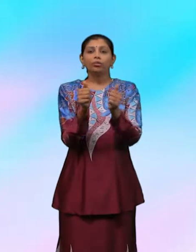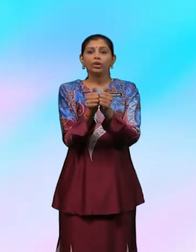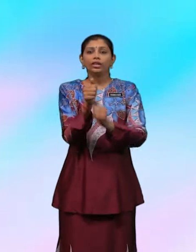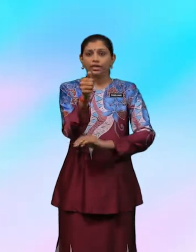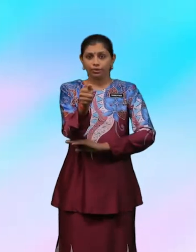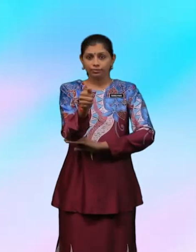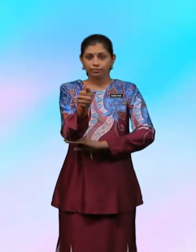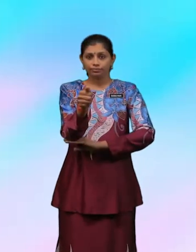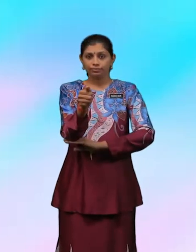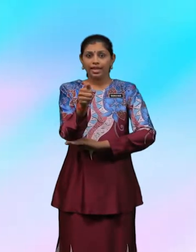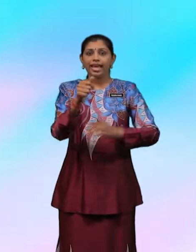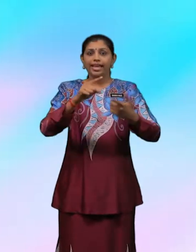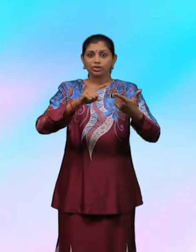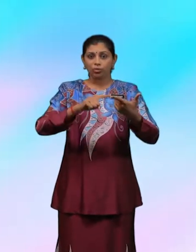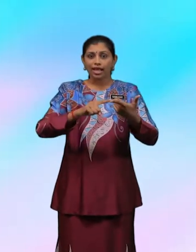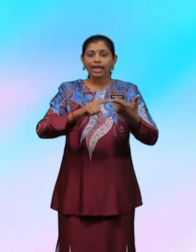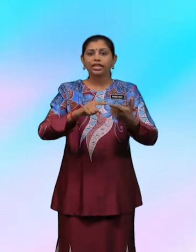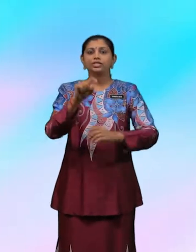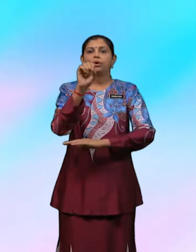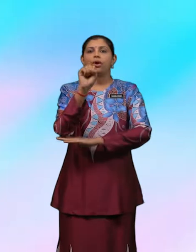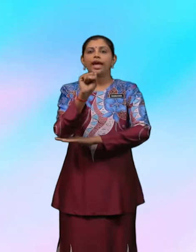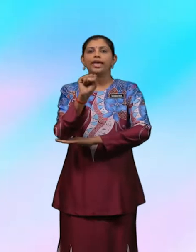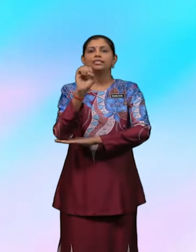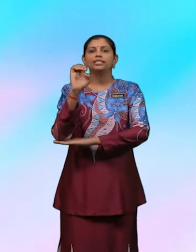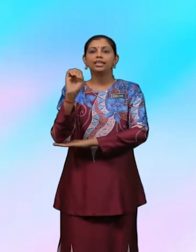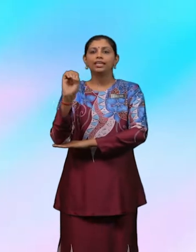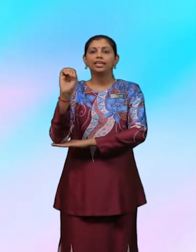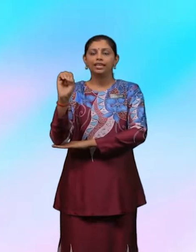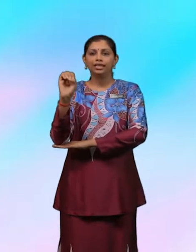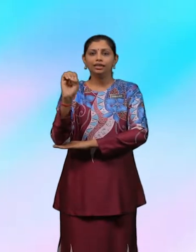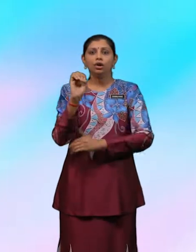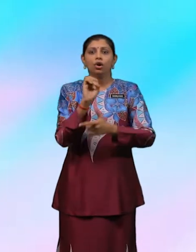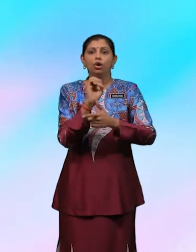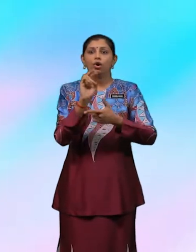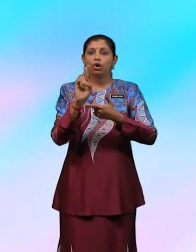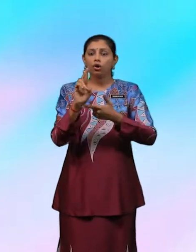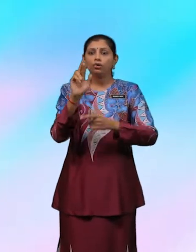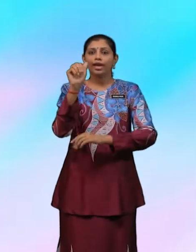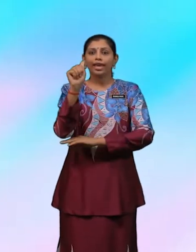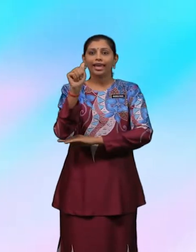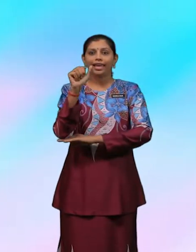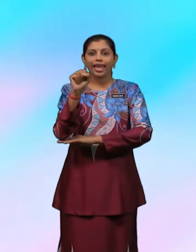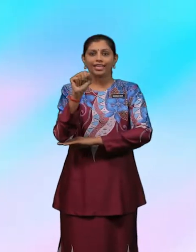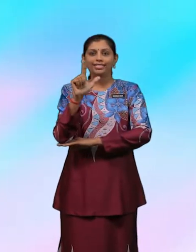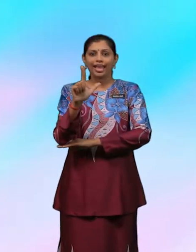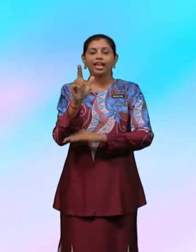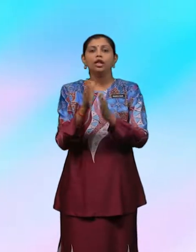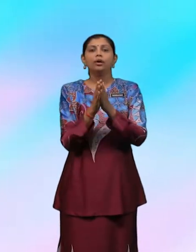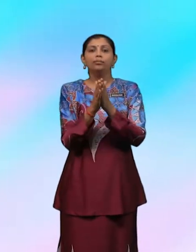with you, as well as your SEE or ASL book.